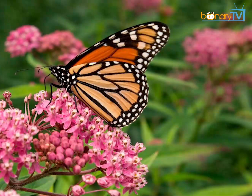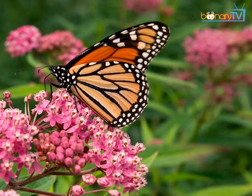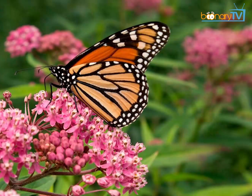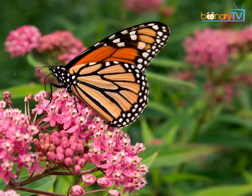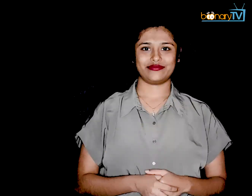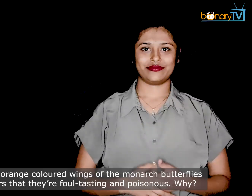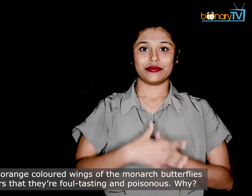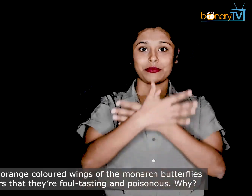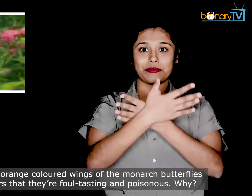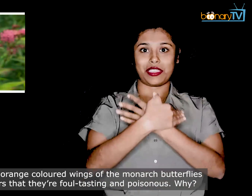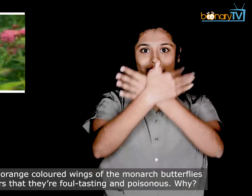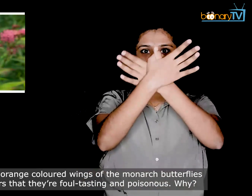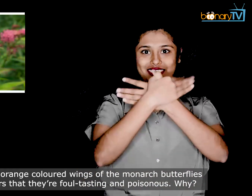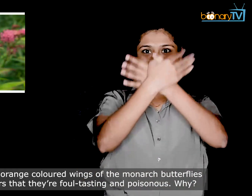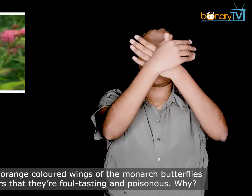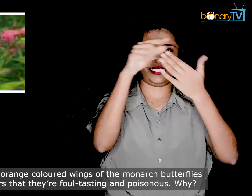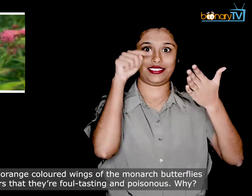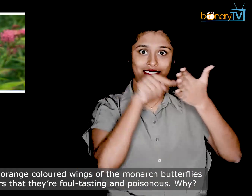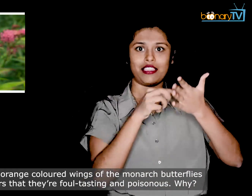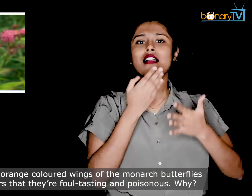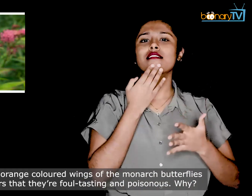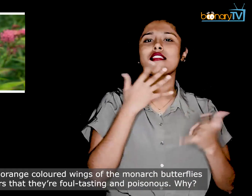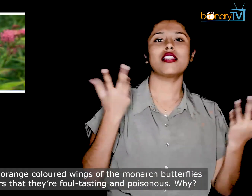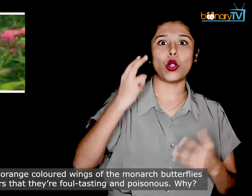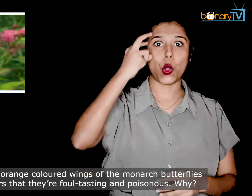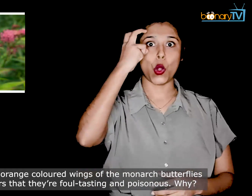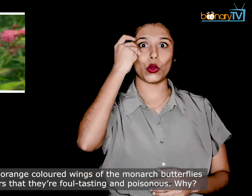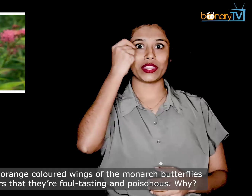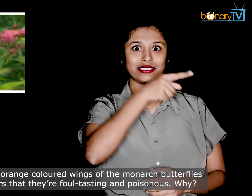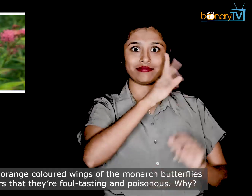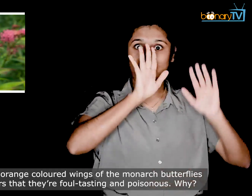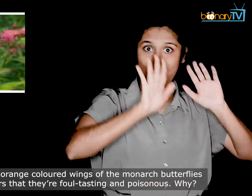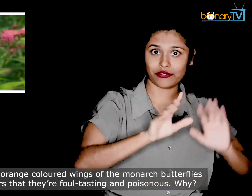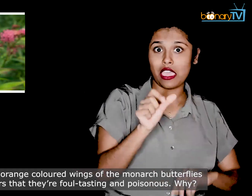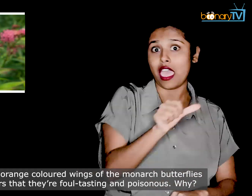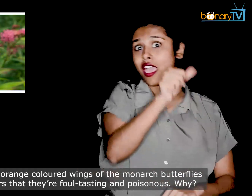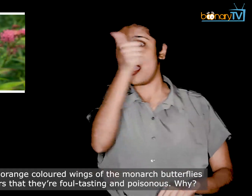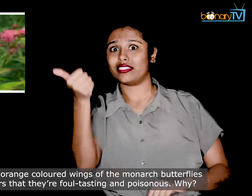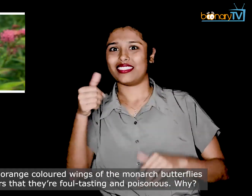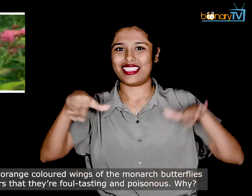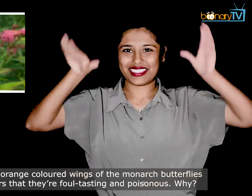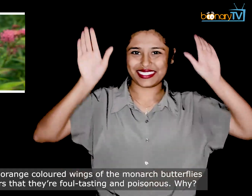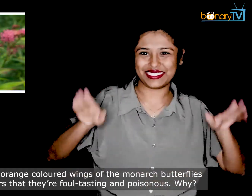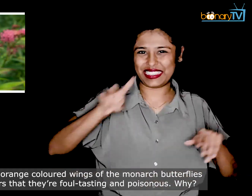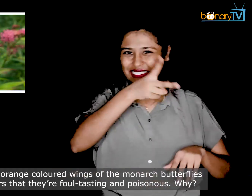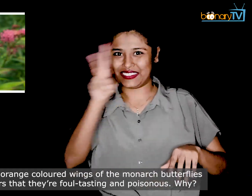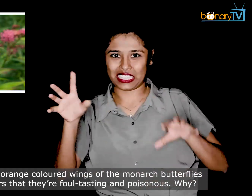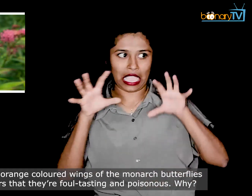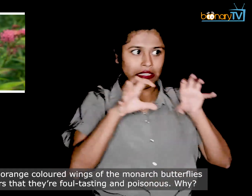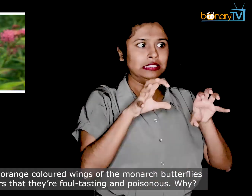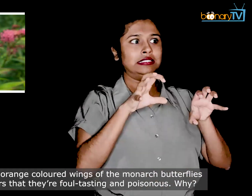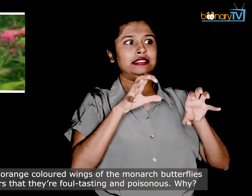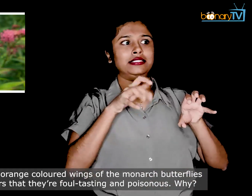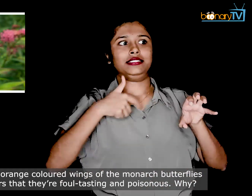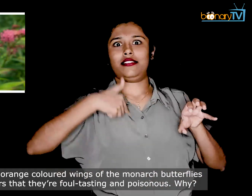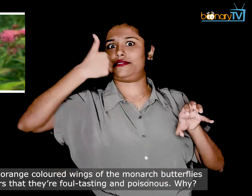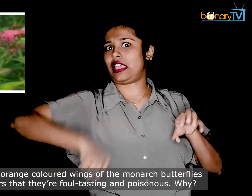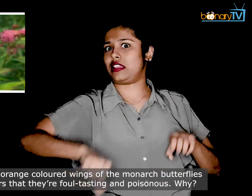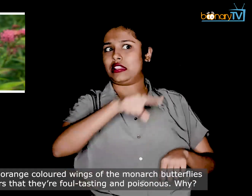The distinctive orange-colored wings of the monarch butterflies warn predators that they are